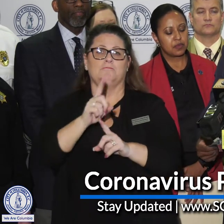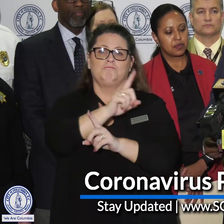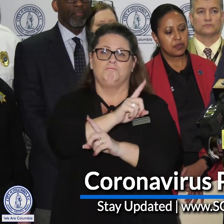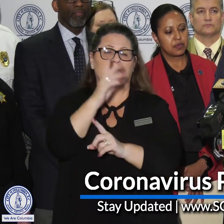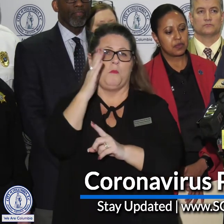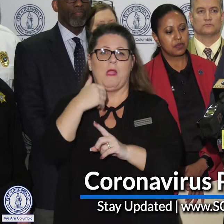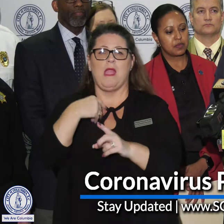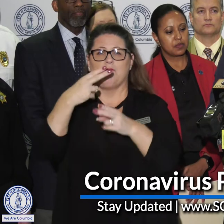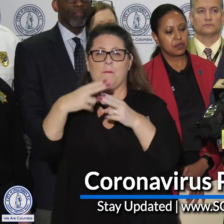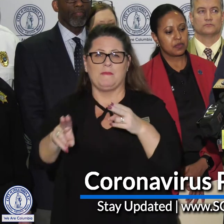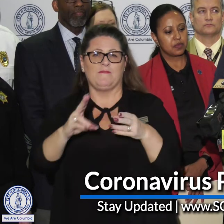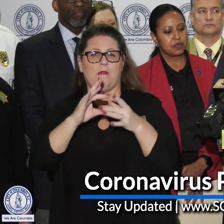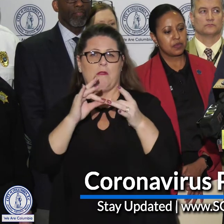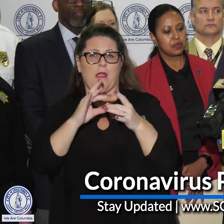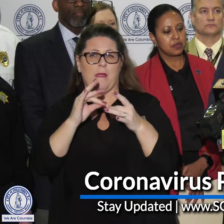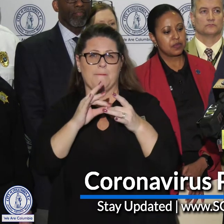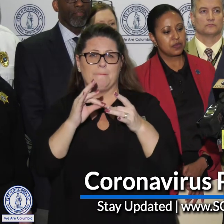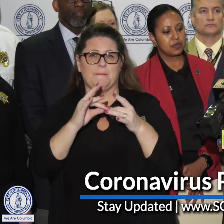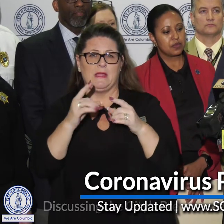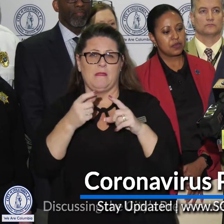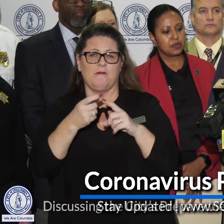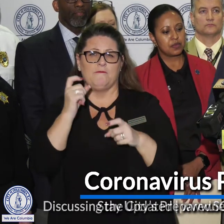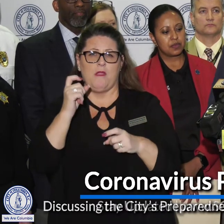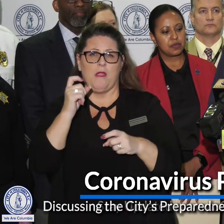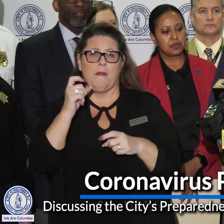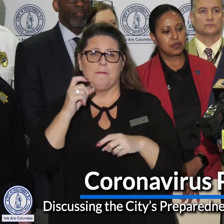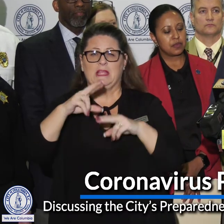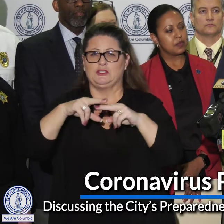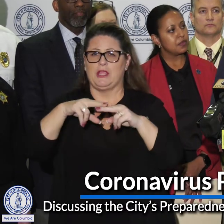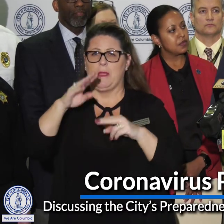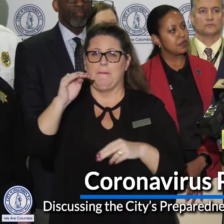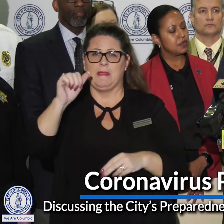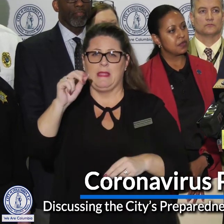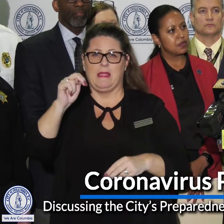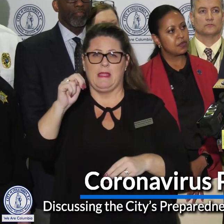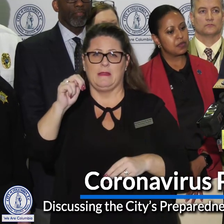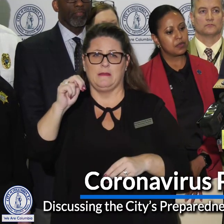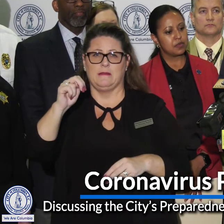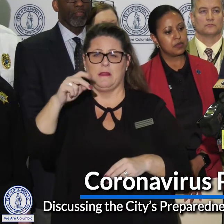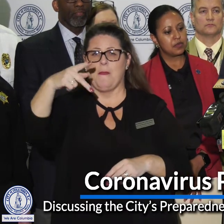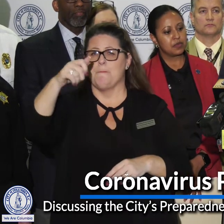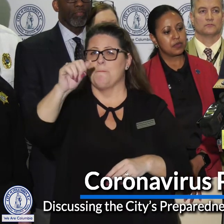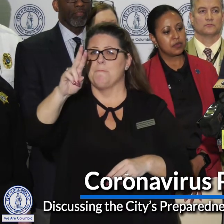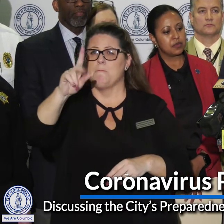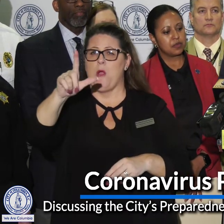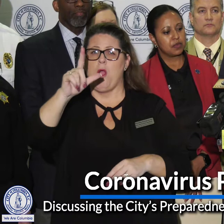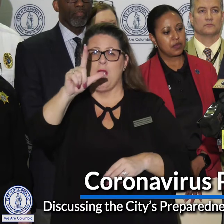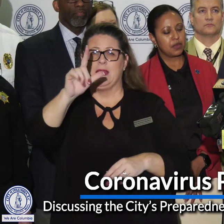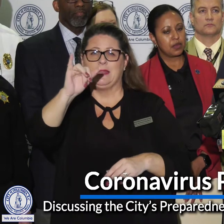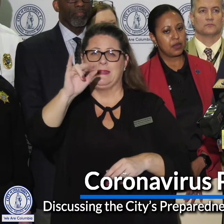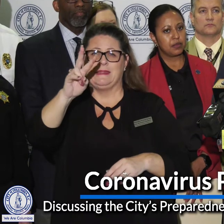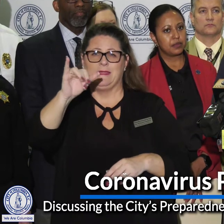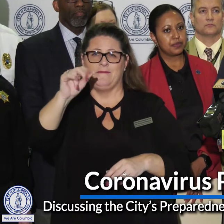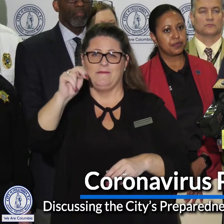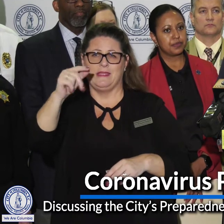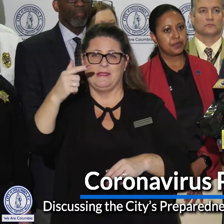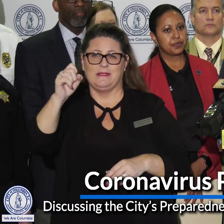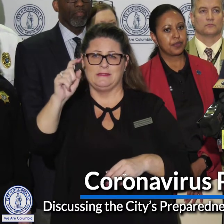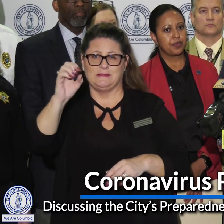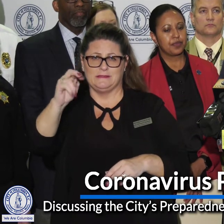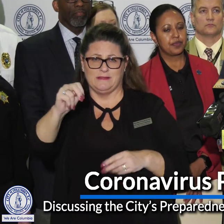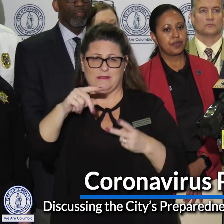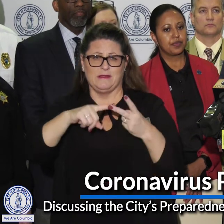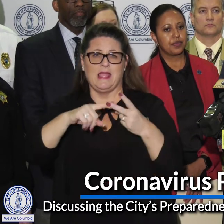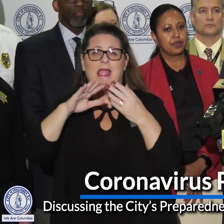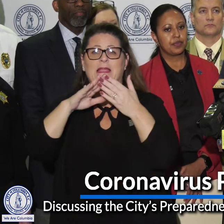brief comments from our chairman of the Richland County Council, my friend Paul Livingston, then the city manager